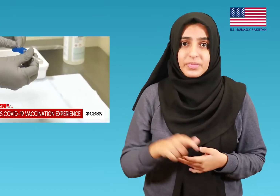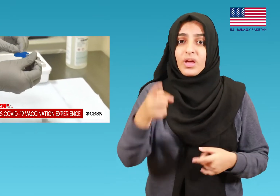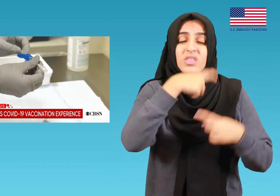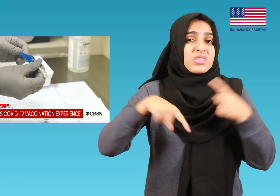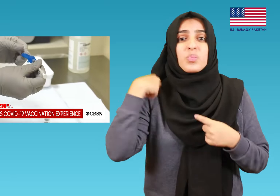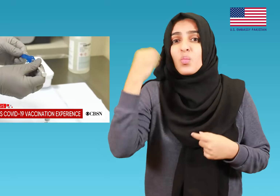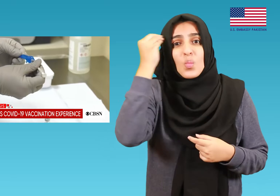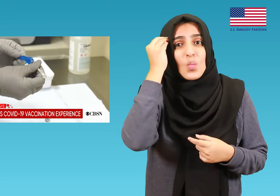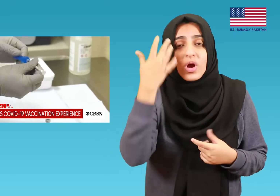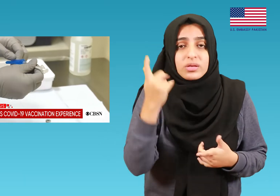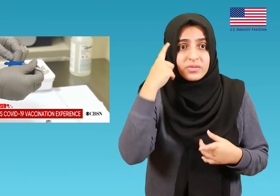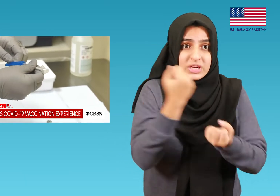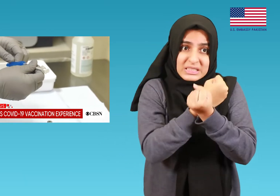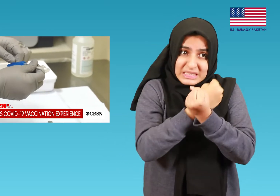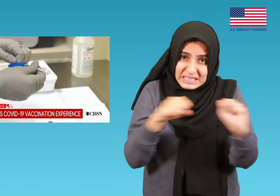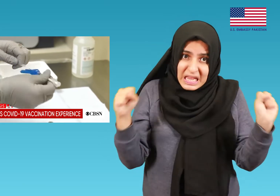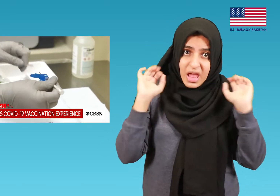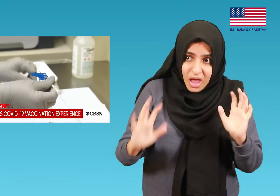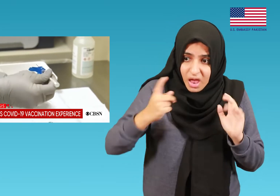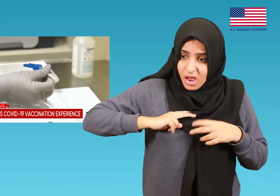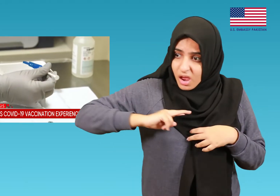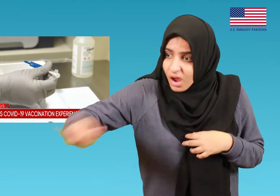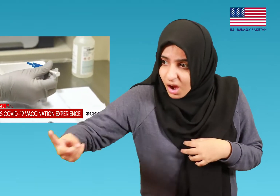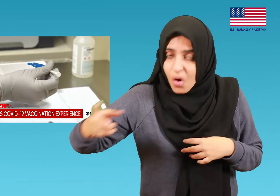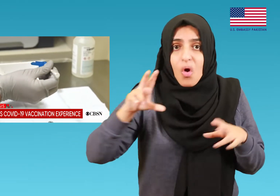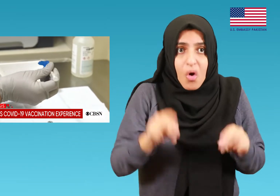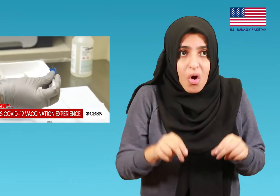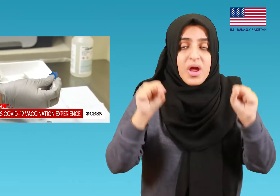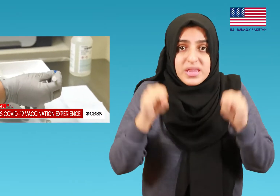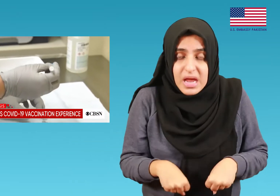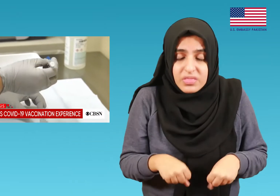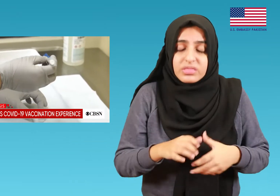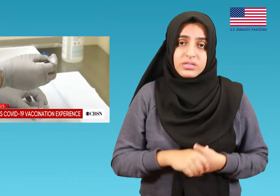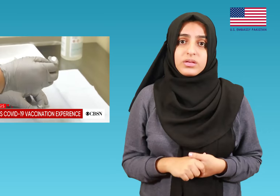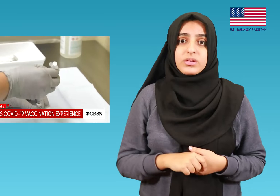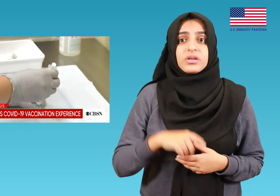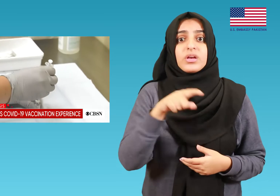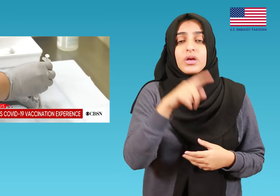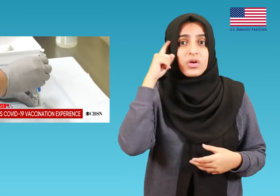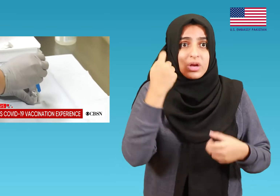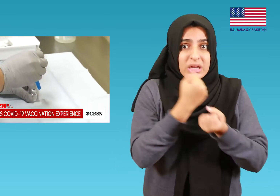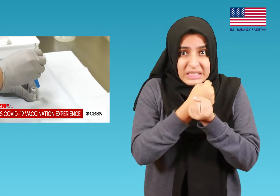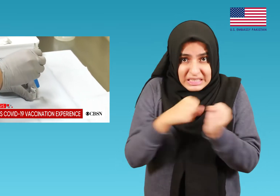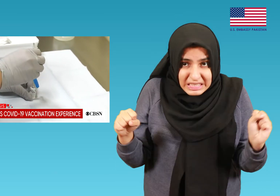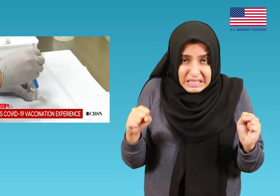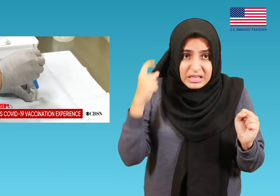don't know is how well it protects from transmitting the virus. In other words, Does it protect people not only from getting